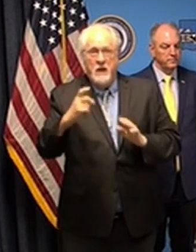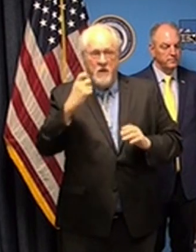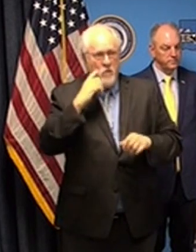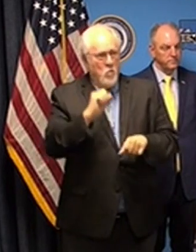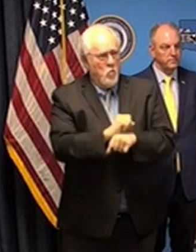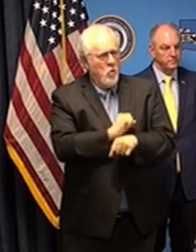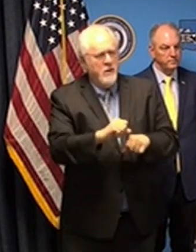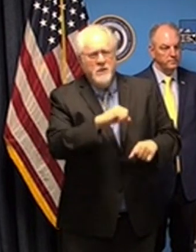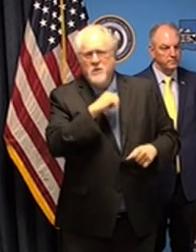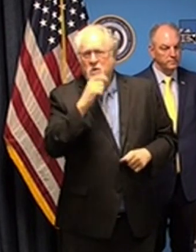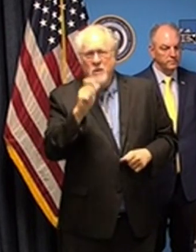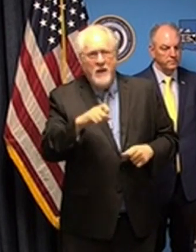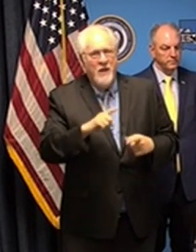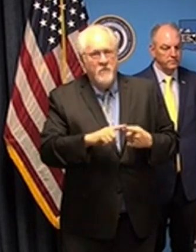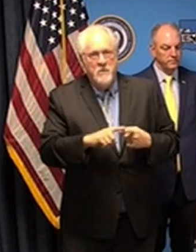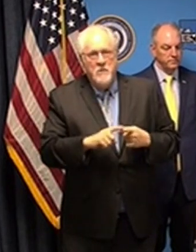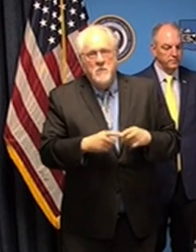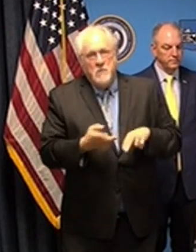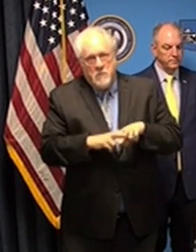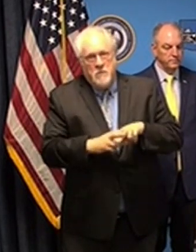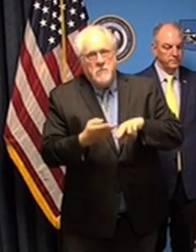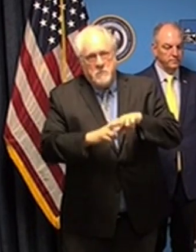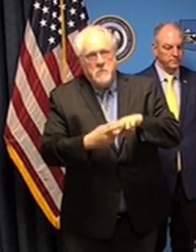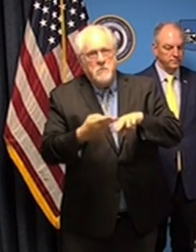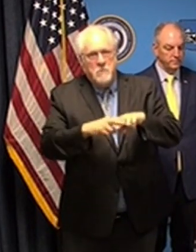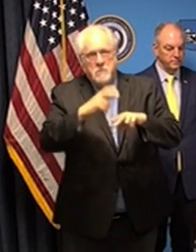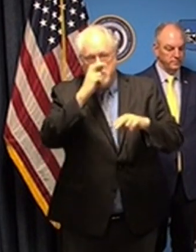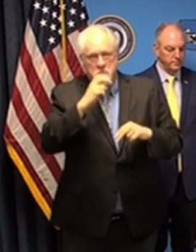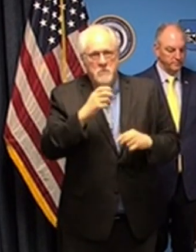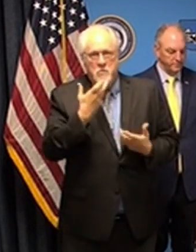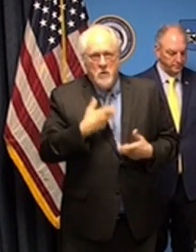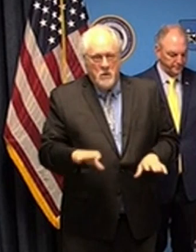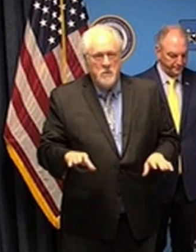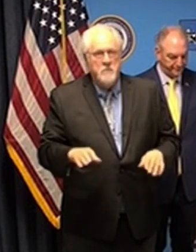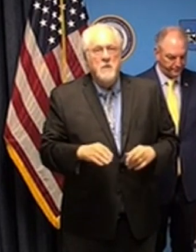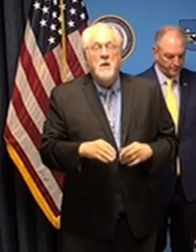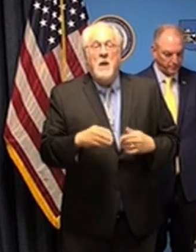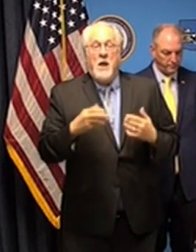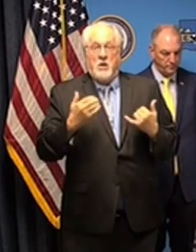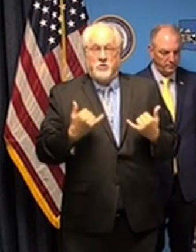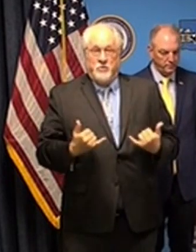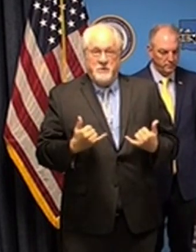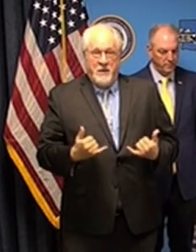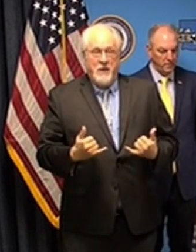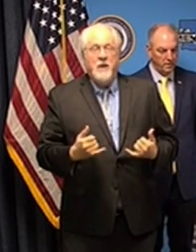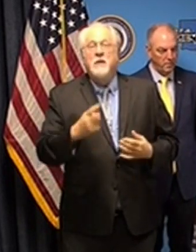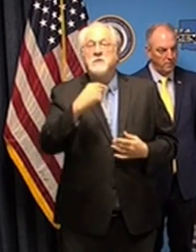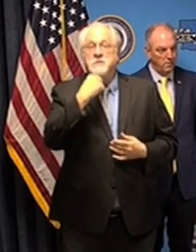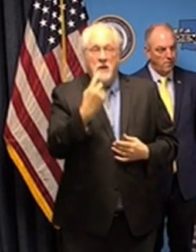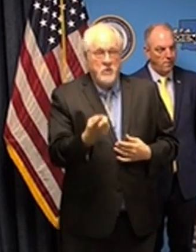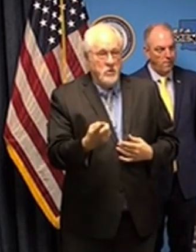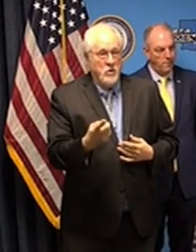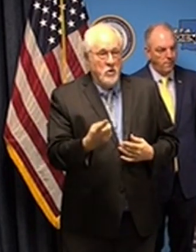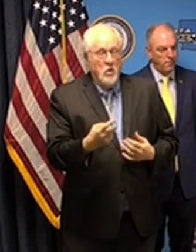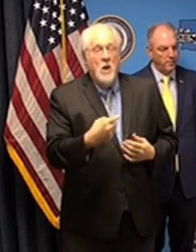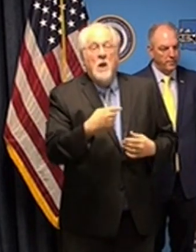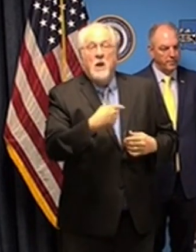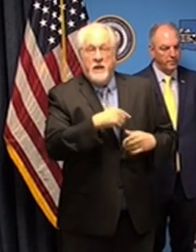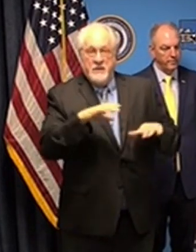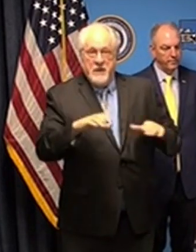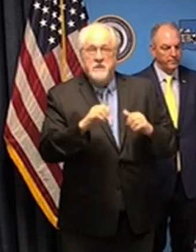working to not have to engage those drastic measures. To date, I could tell you that